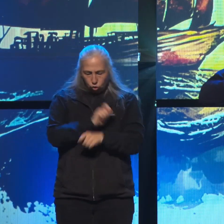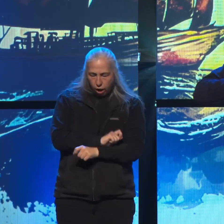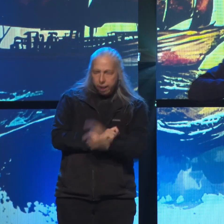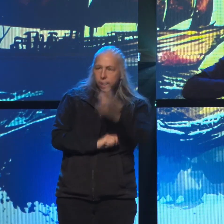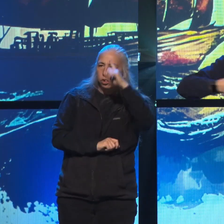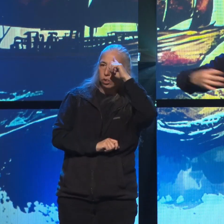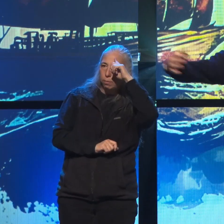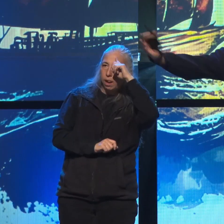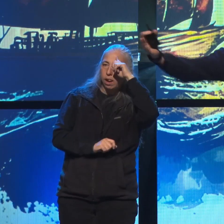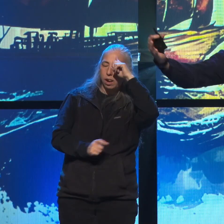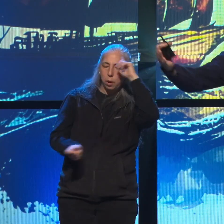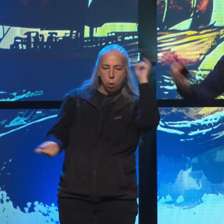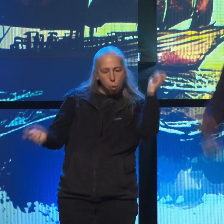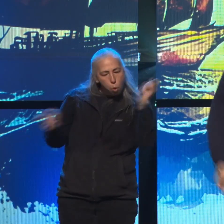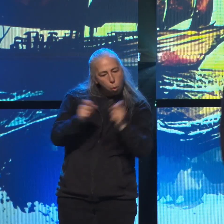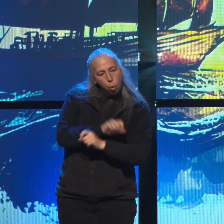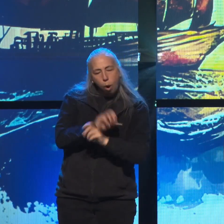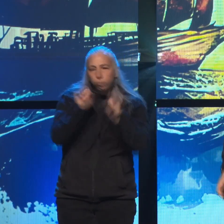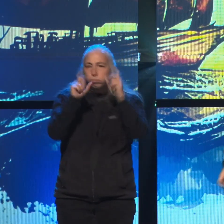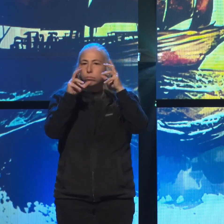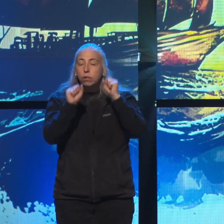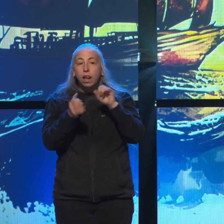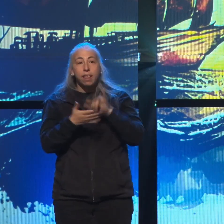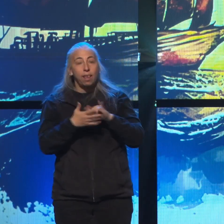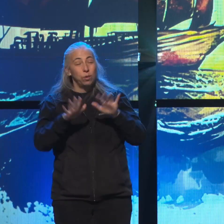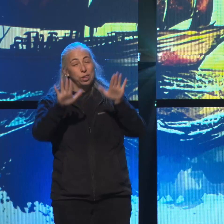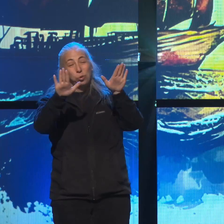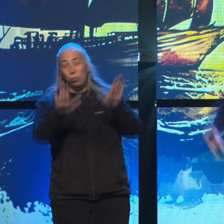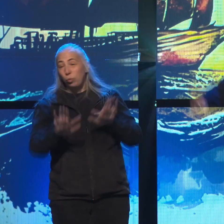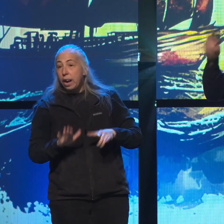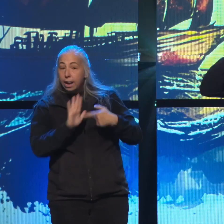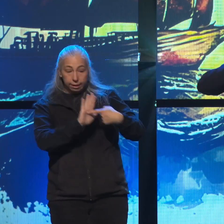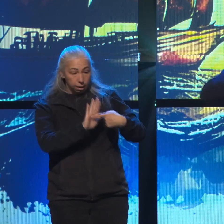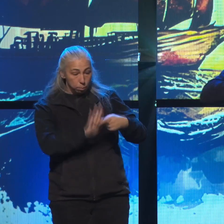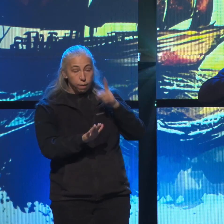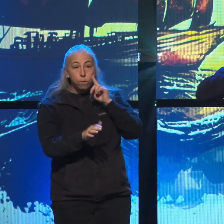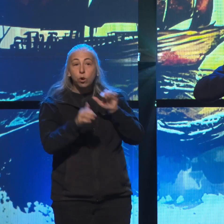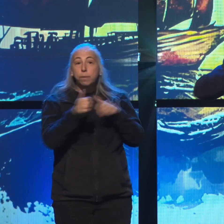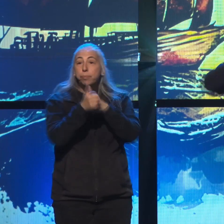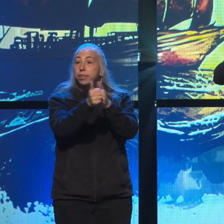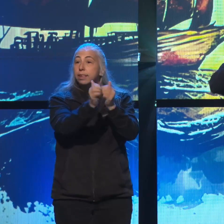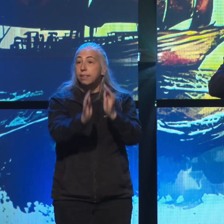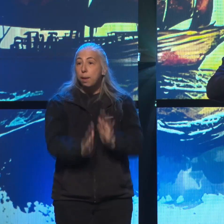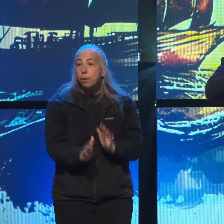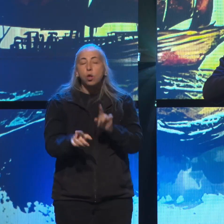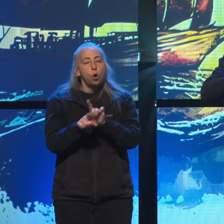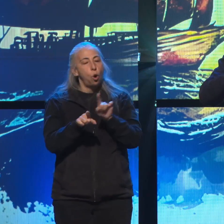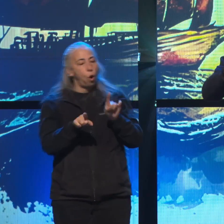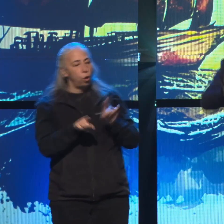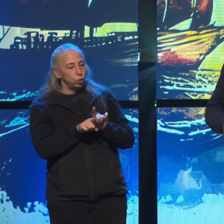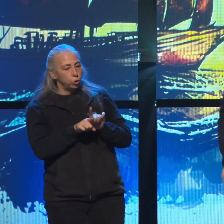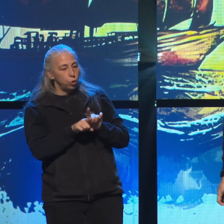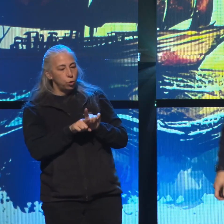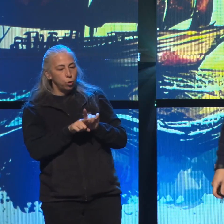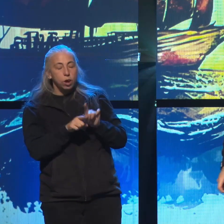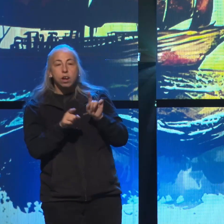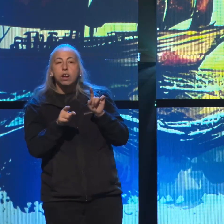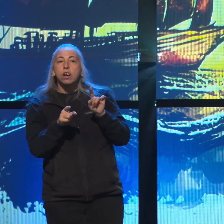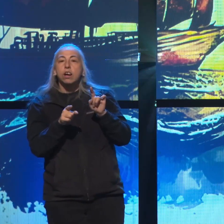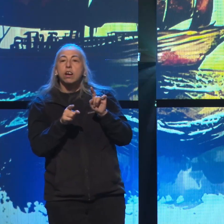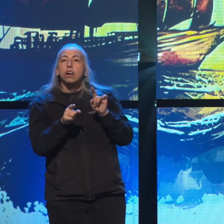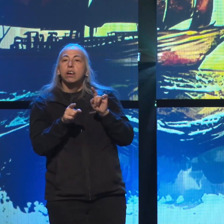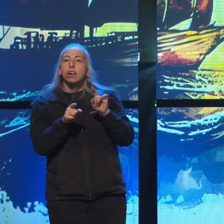he made a huge example for his disciples. And he included those who his society